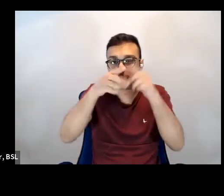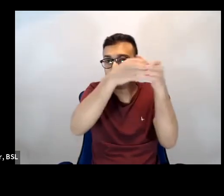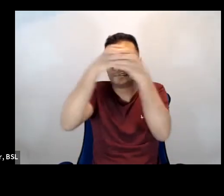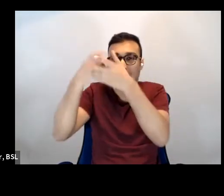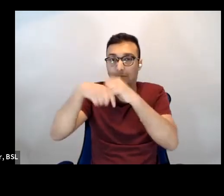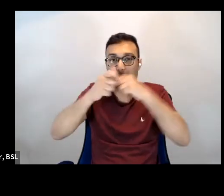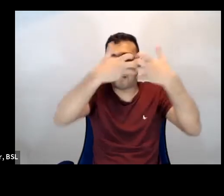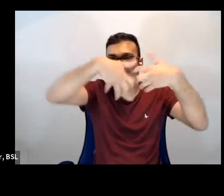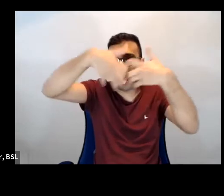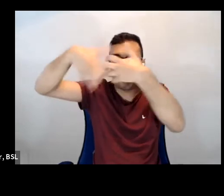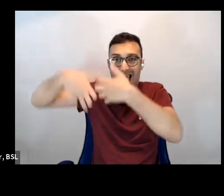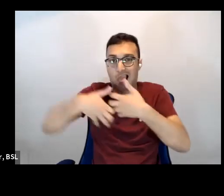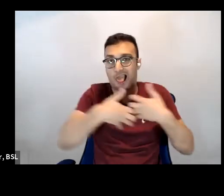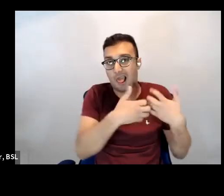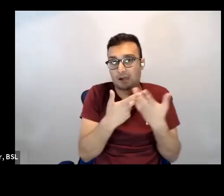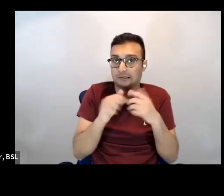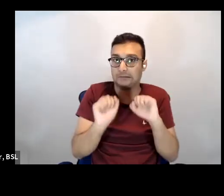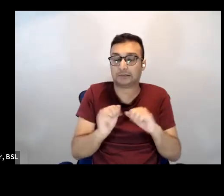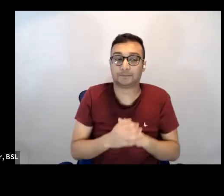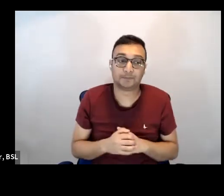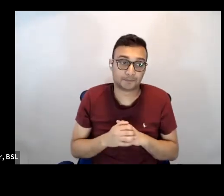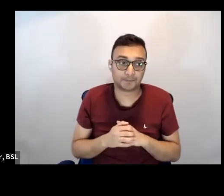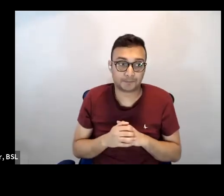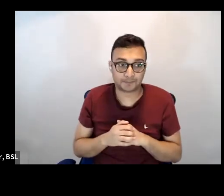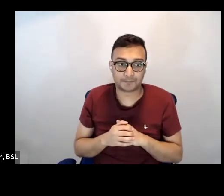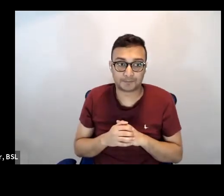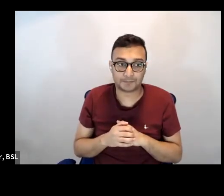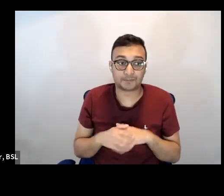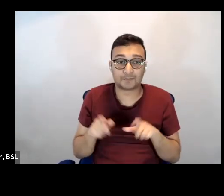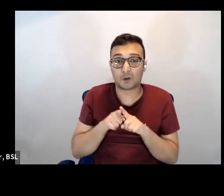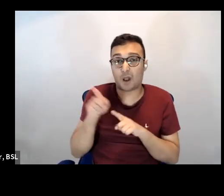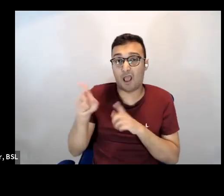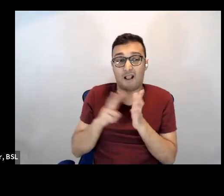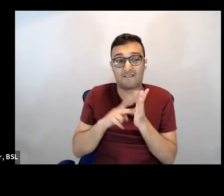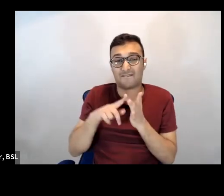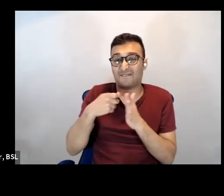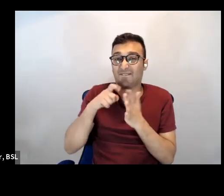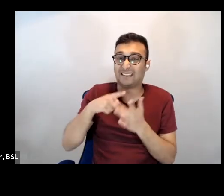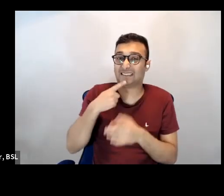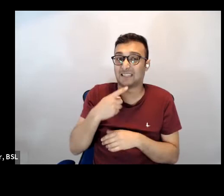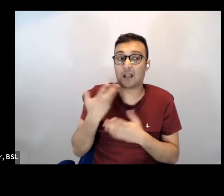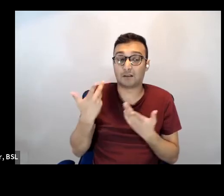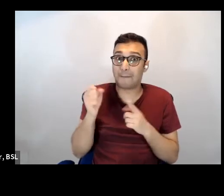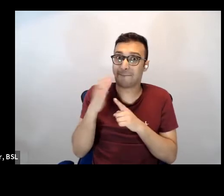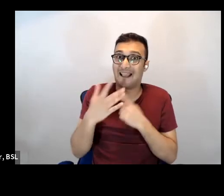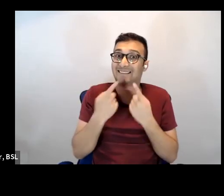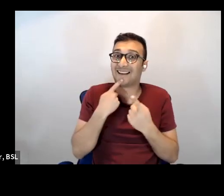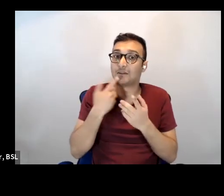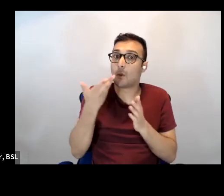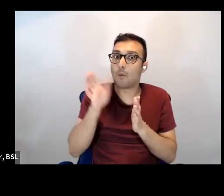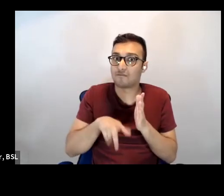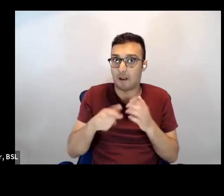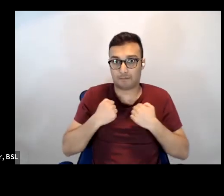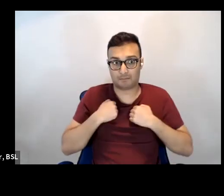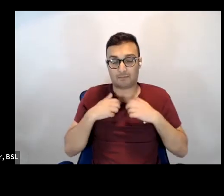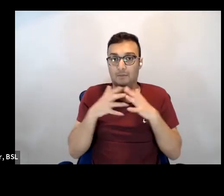Thanks, Louise. The main tool, as Vicky said, to collect the data for the CCAs was the WHO's new